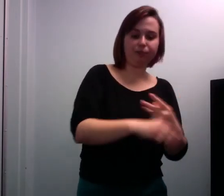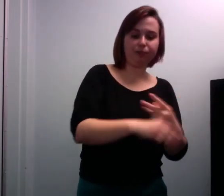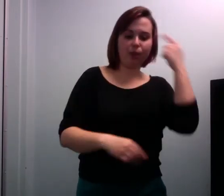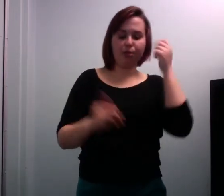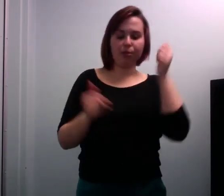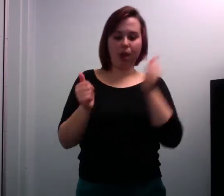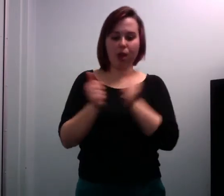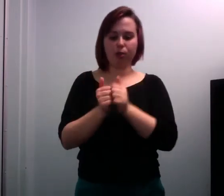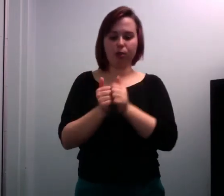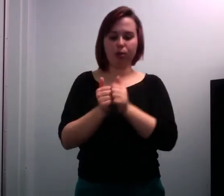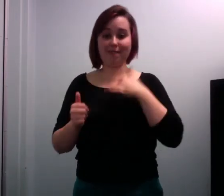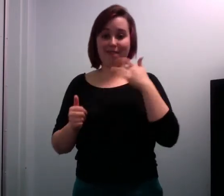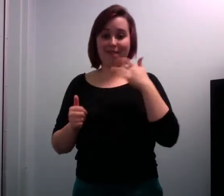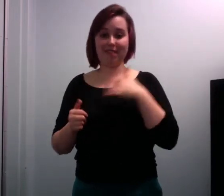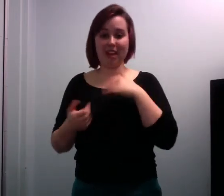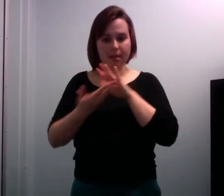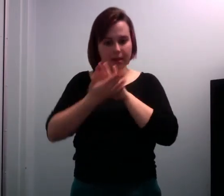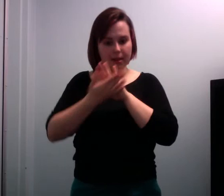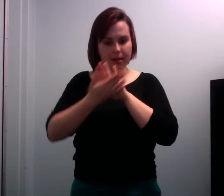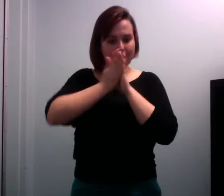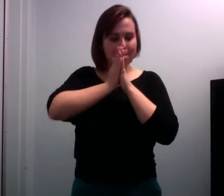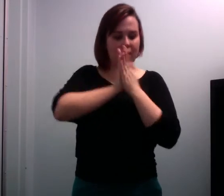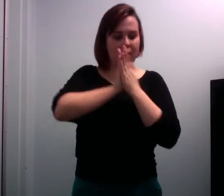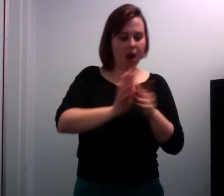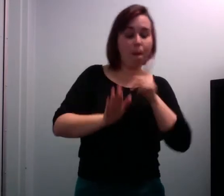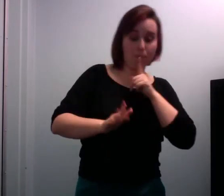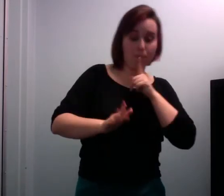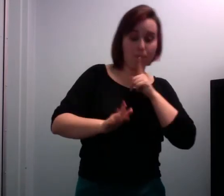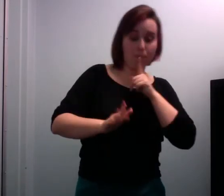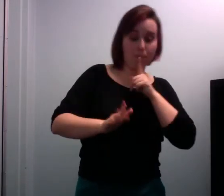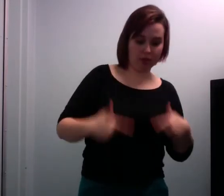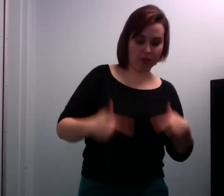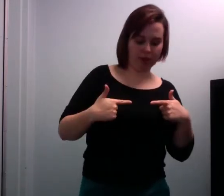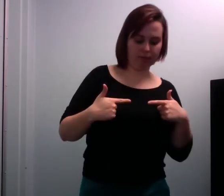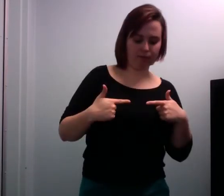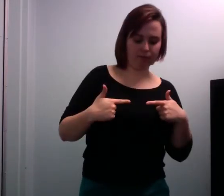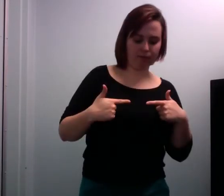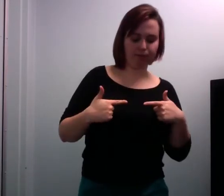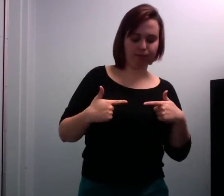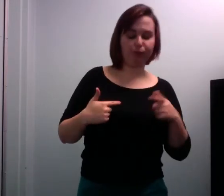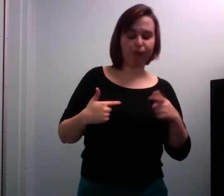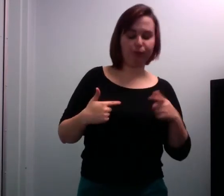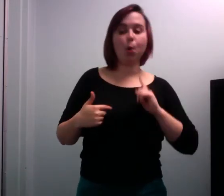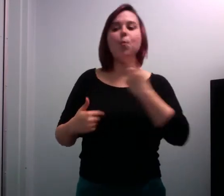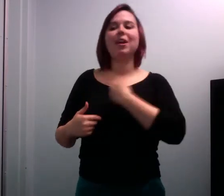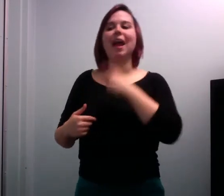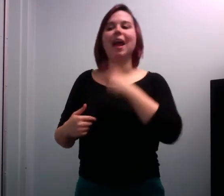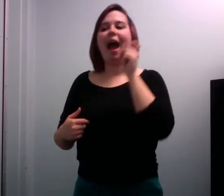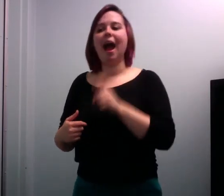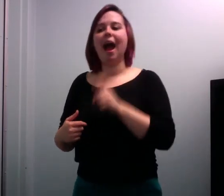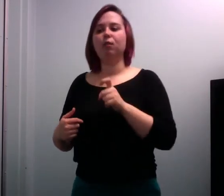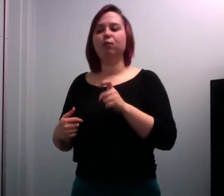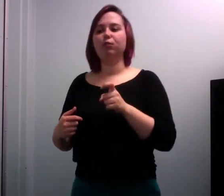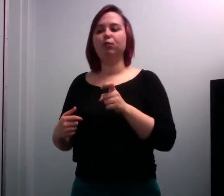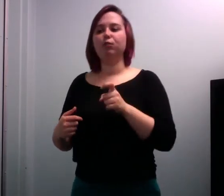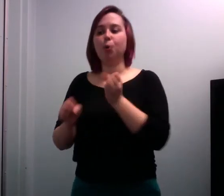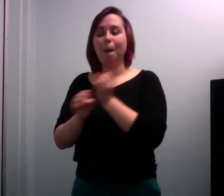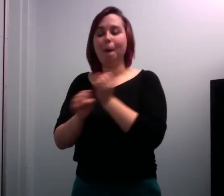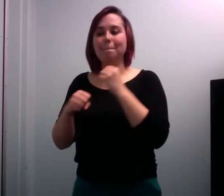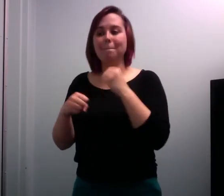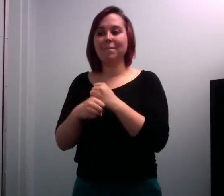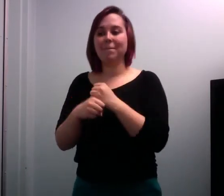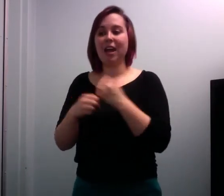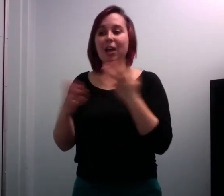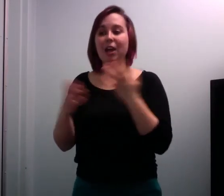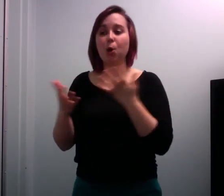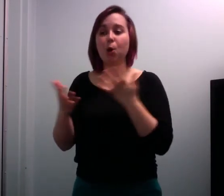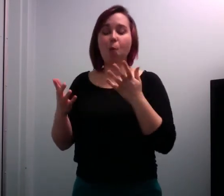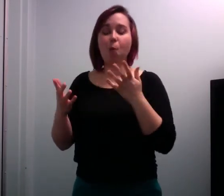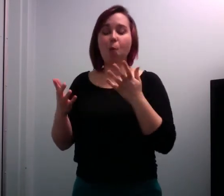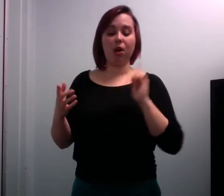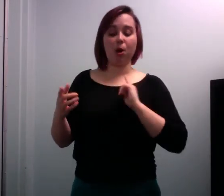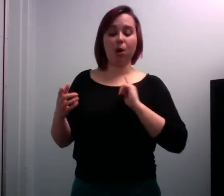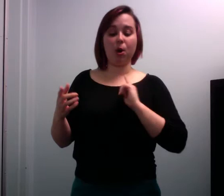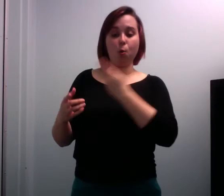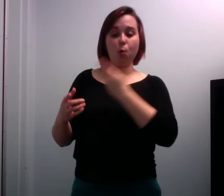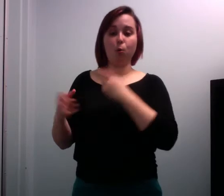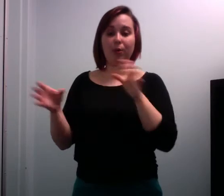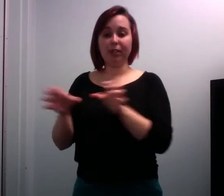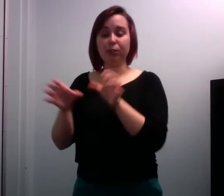world twice. Once in our minds, and then again out in the world to make it so. So facing the